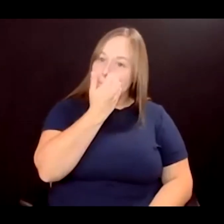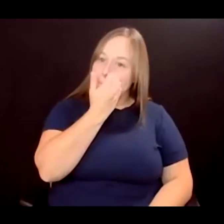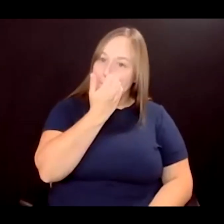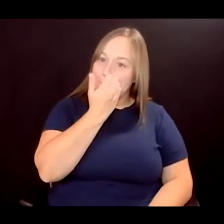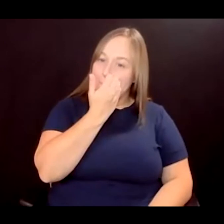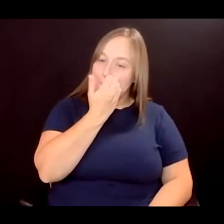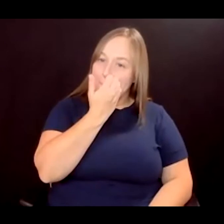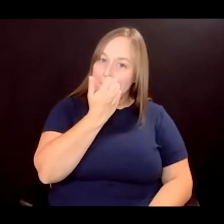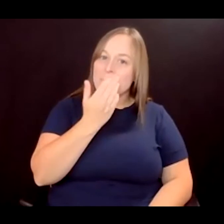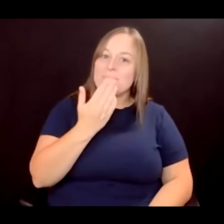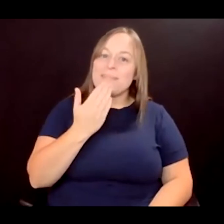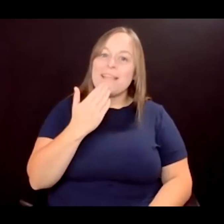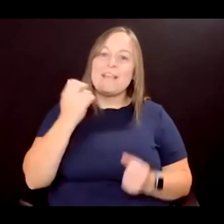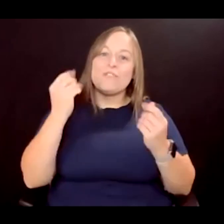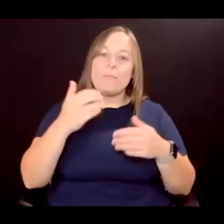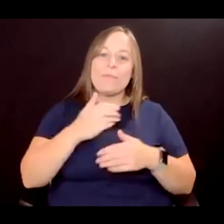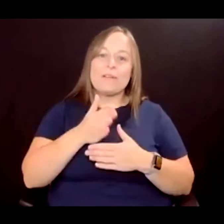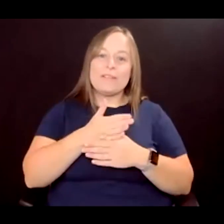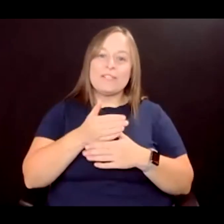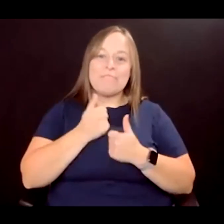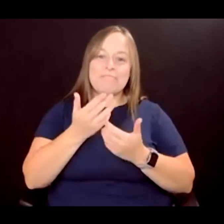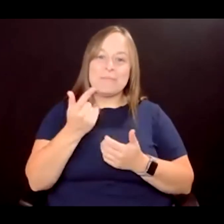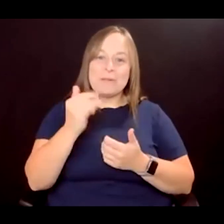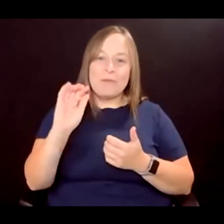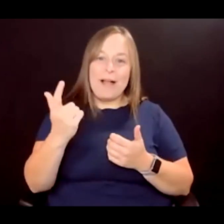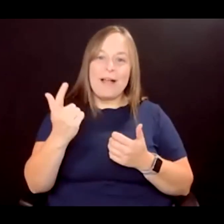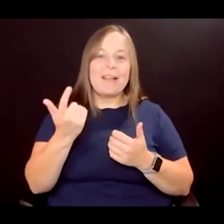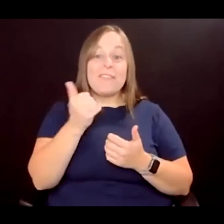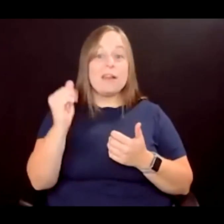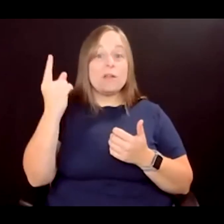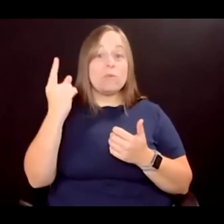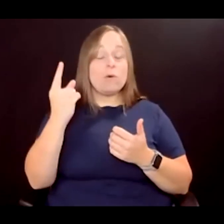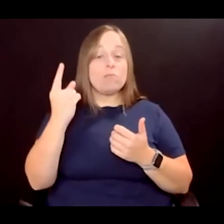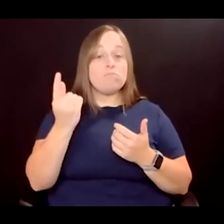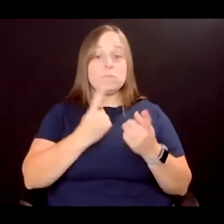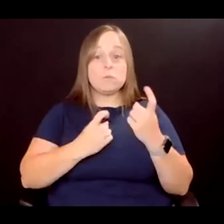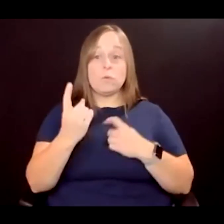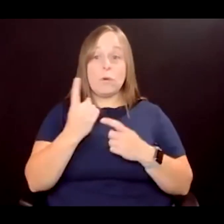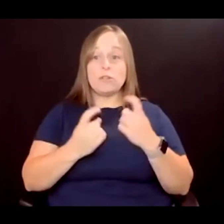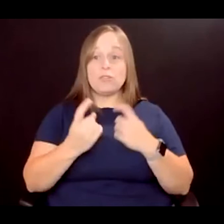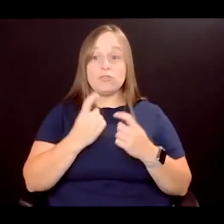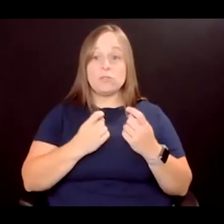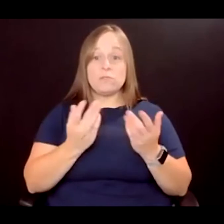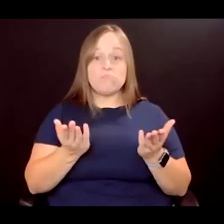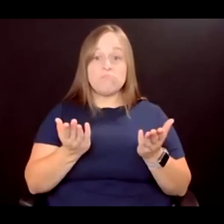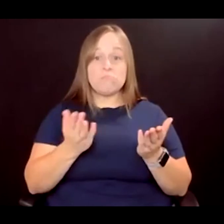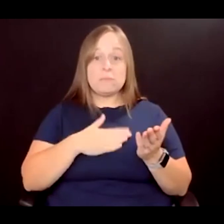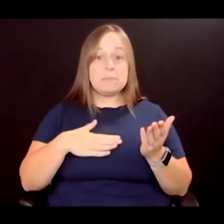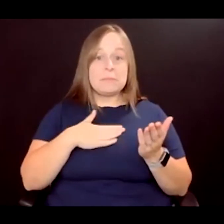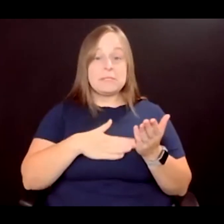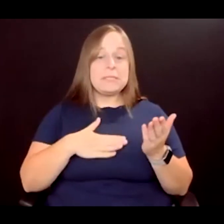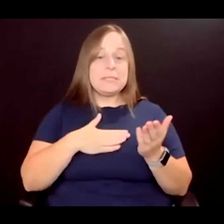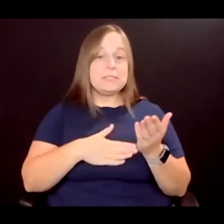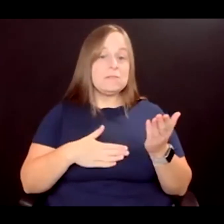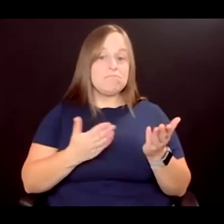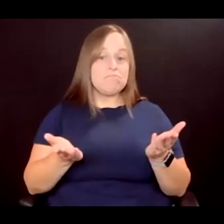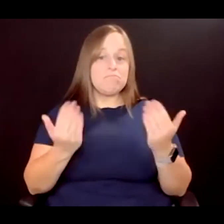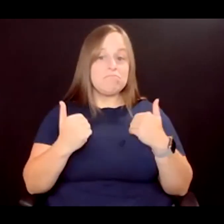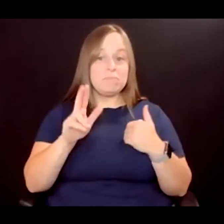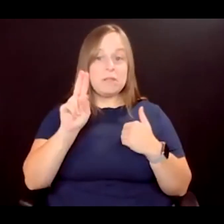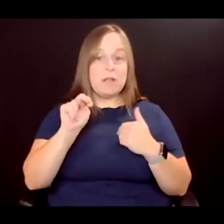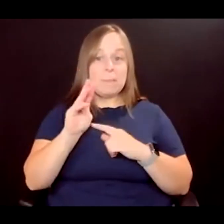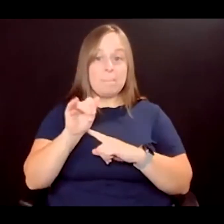this. 3 years ago, the first murder of 2018 occurred in front of our business. I reached out to City Hall